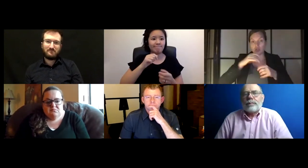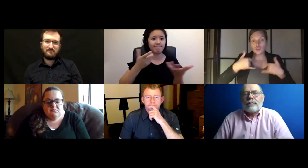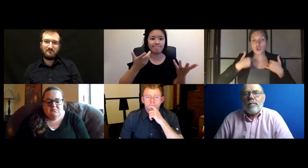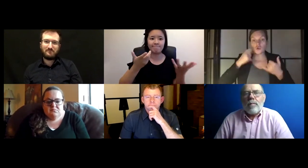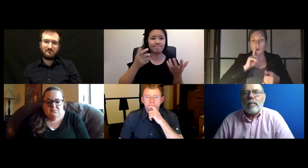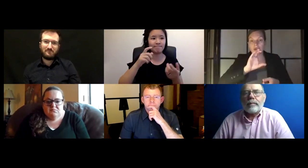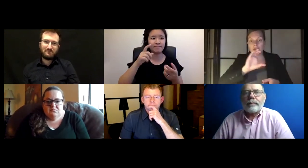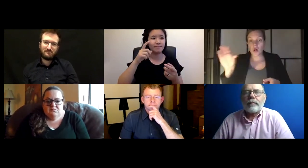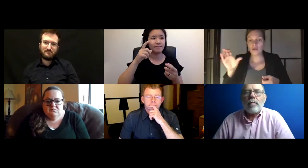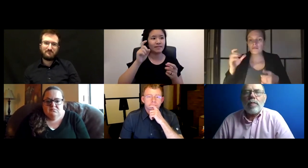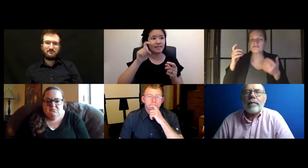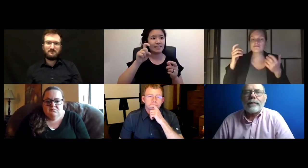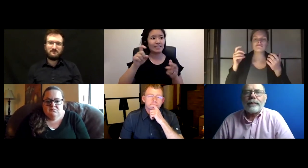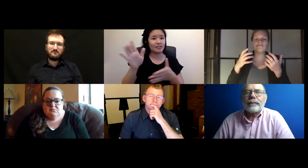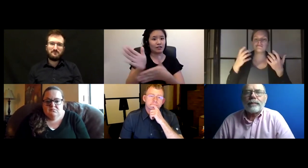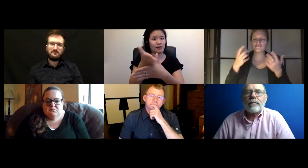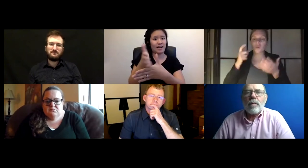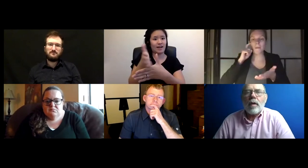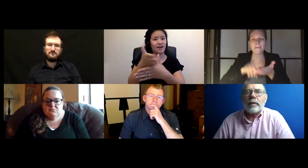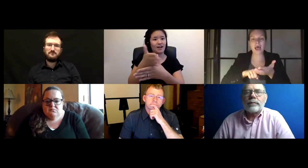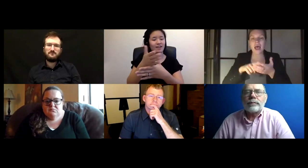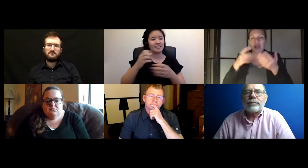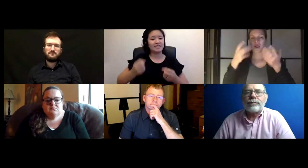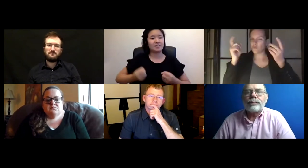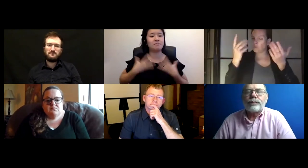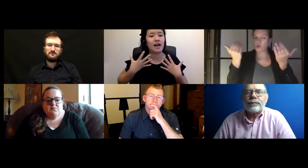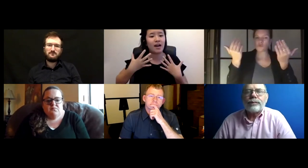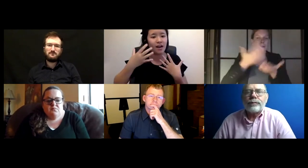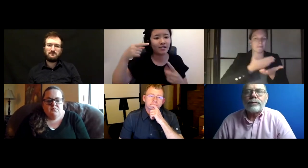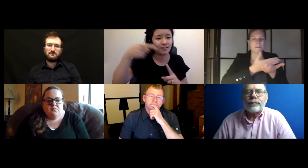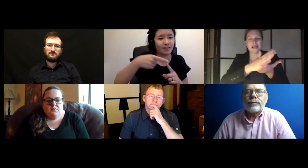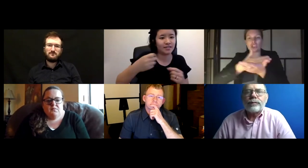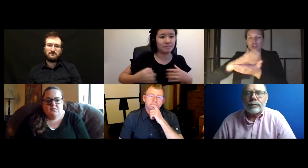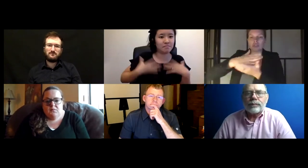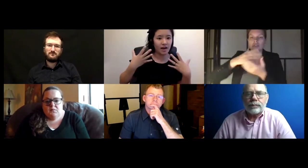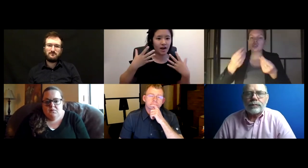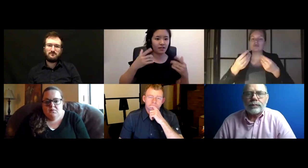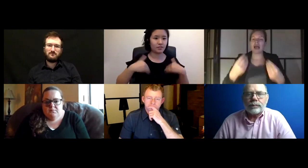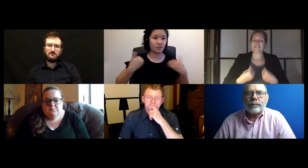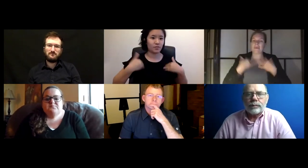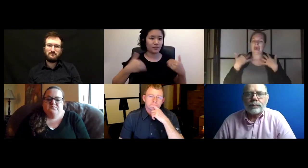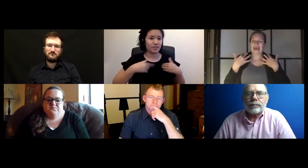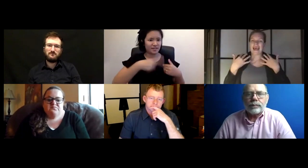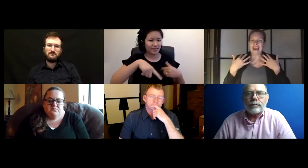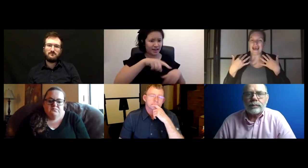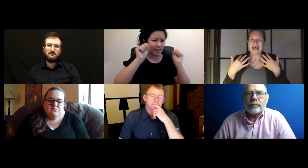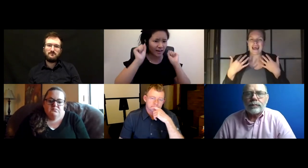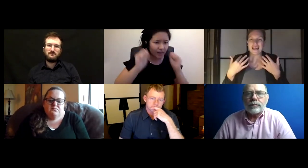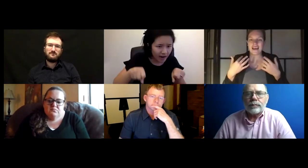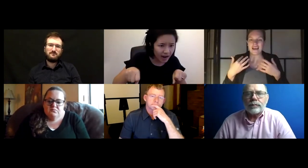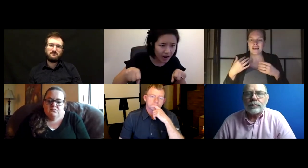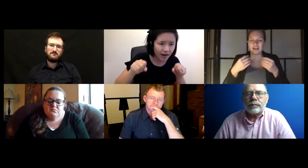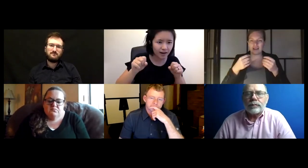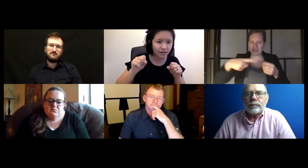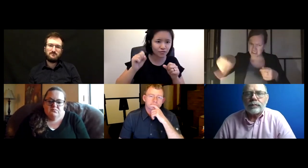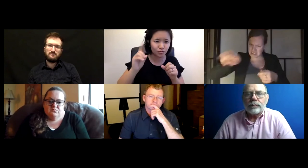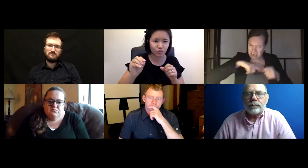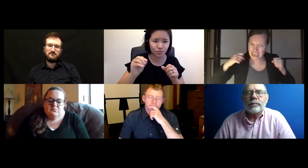Canada. There needs to be a strong recognition that we need to share our stories